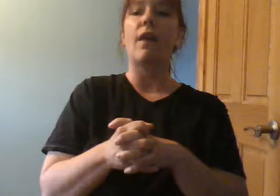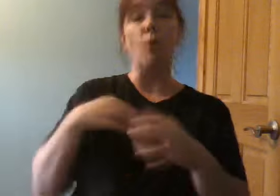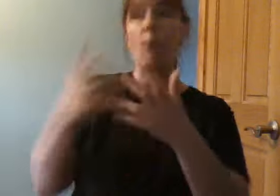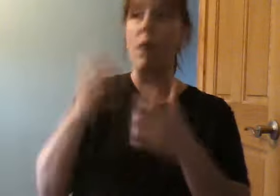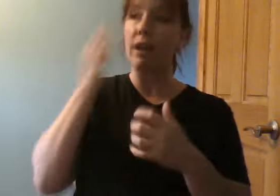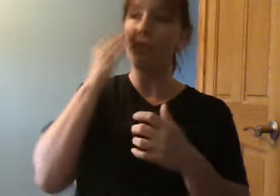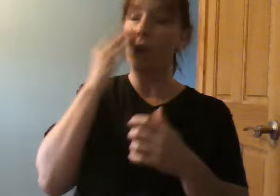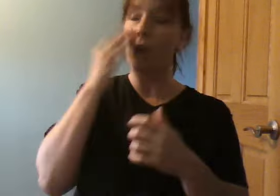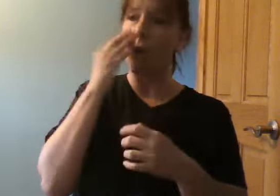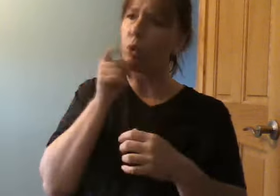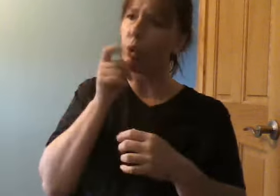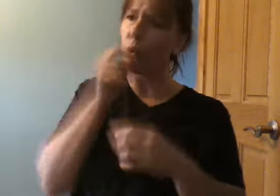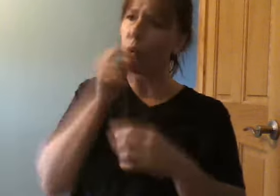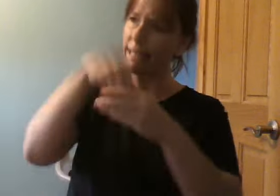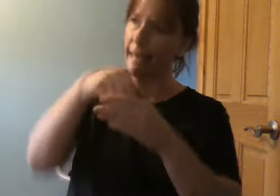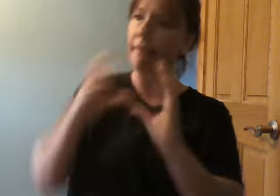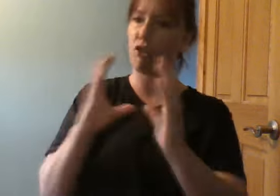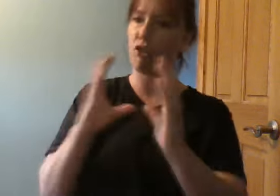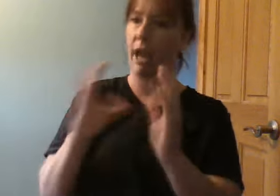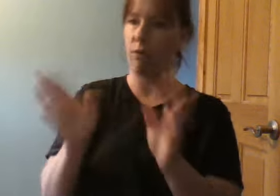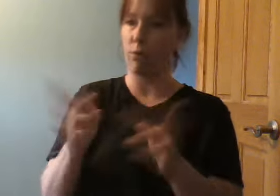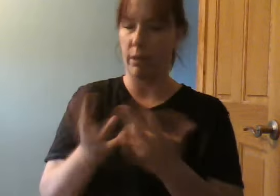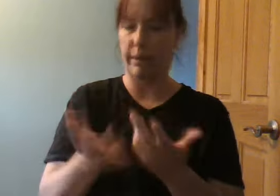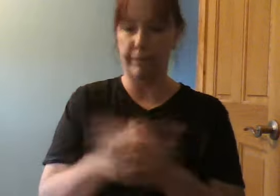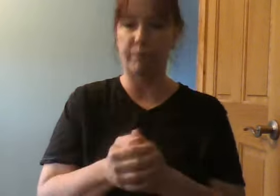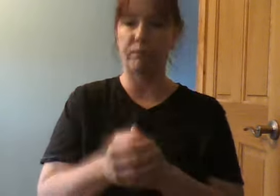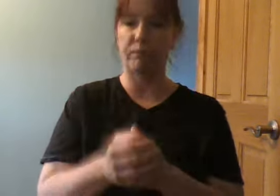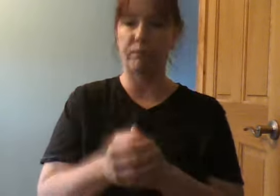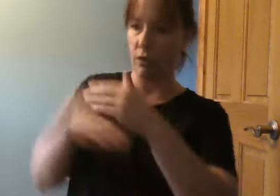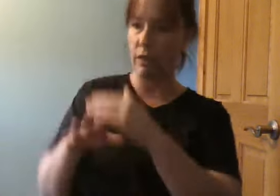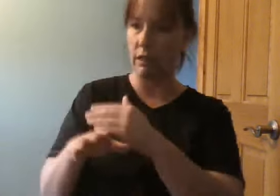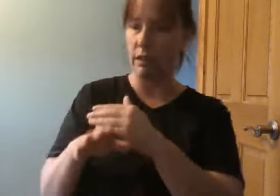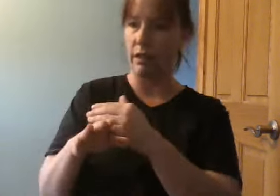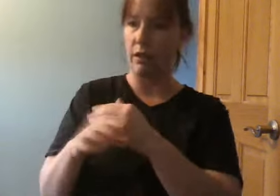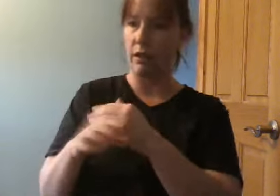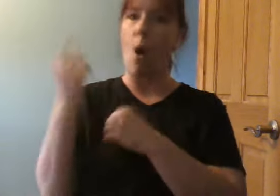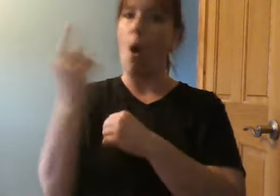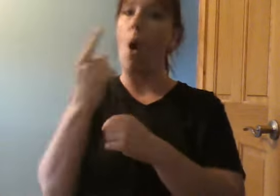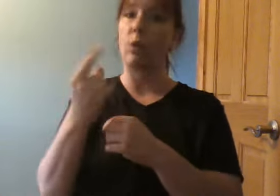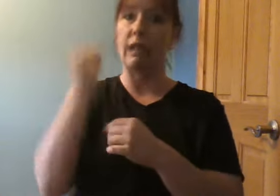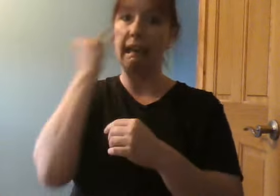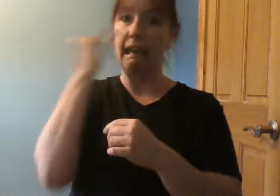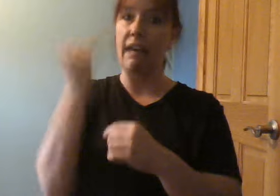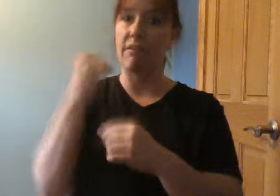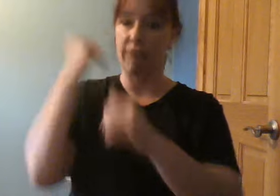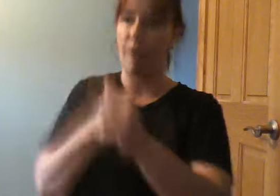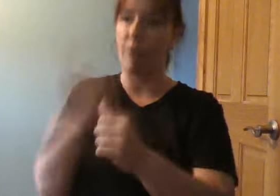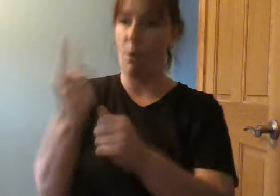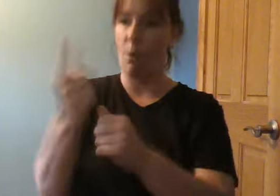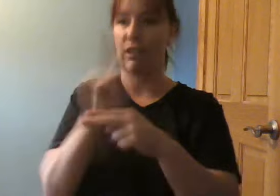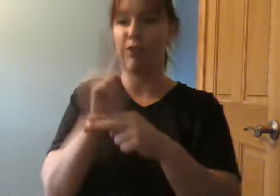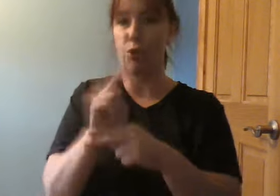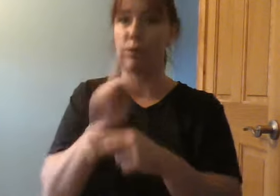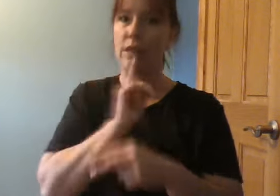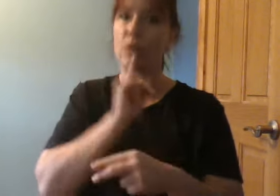people in the chat room are, right? So, okay, you can go in the chat room, but only if everybody in the chat room is using their real names and they submit full copies of their